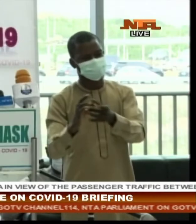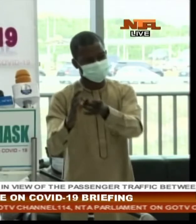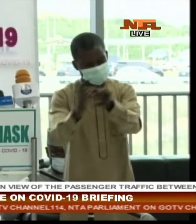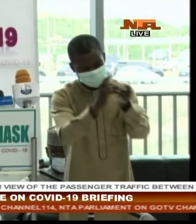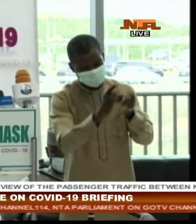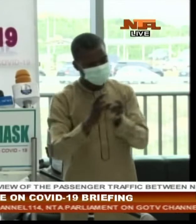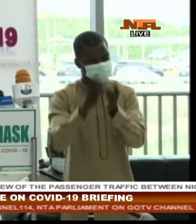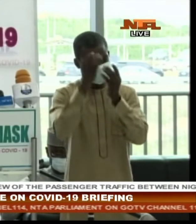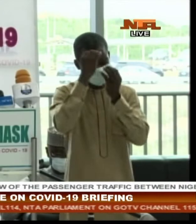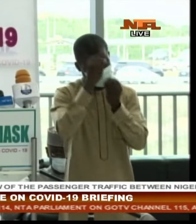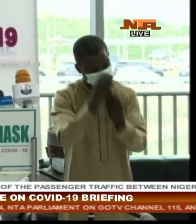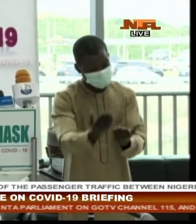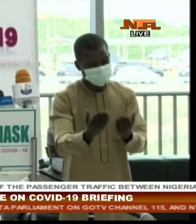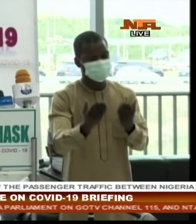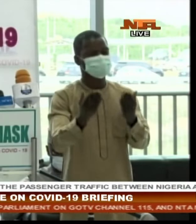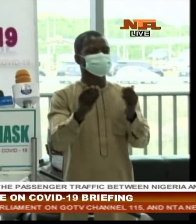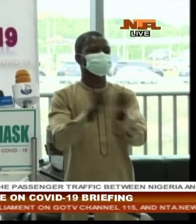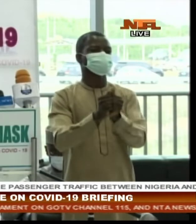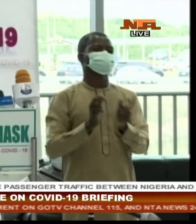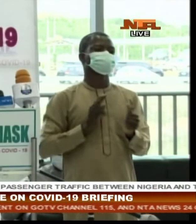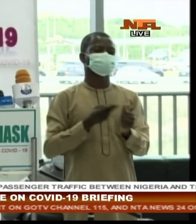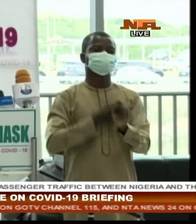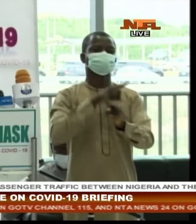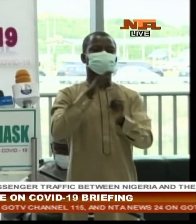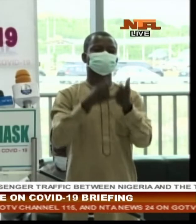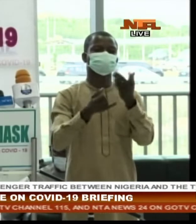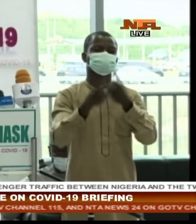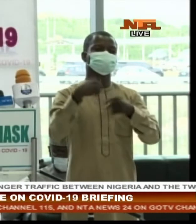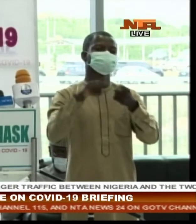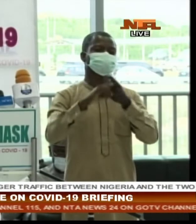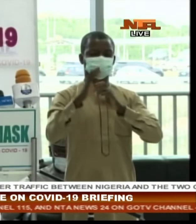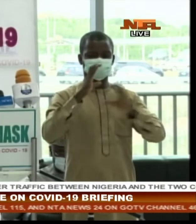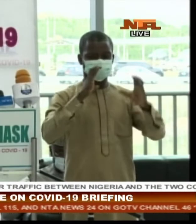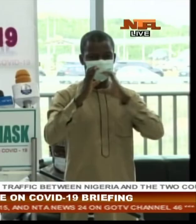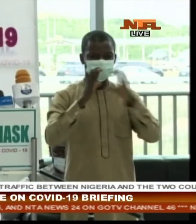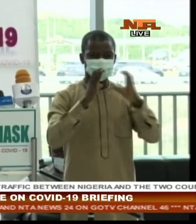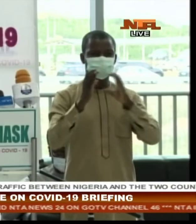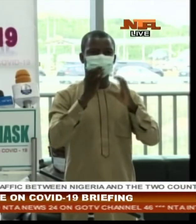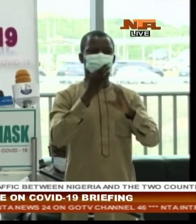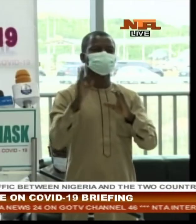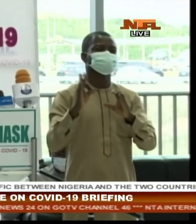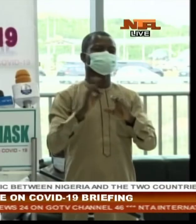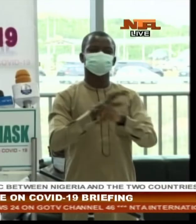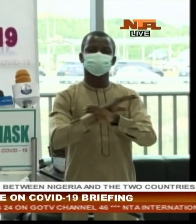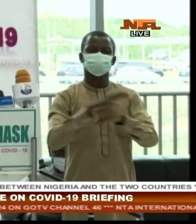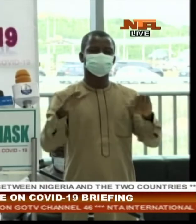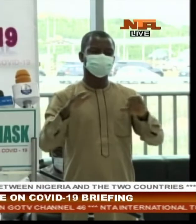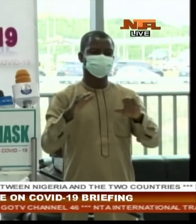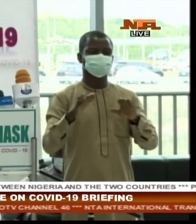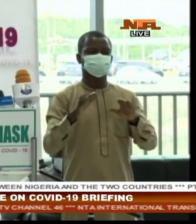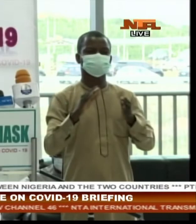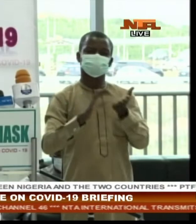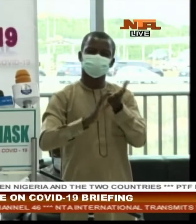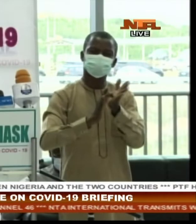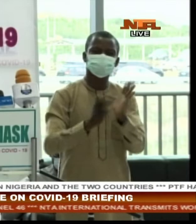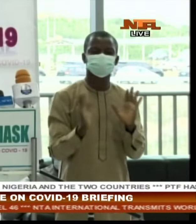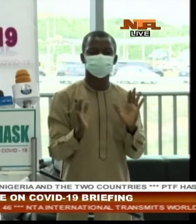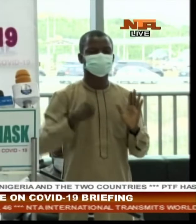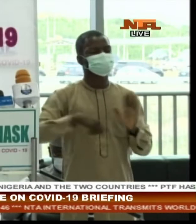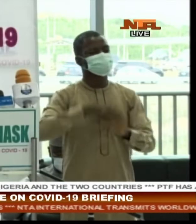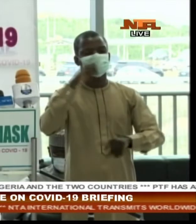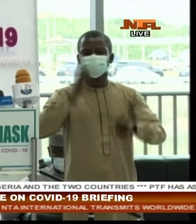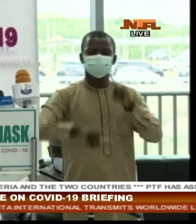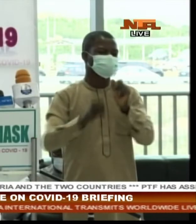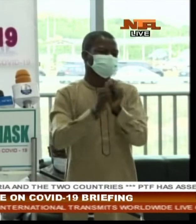and comply with us when it comes to the implementation of non-pharmaceutical interventions. We cannot